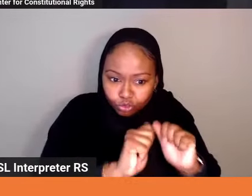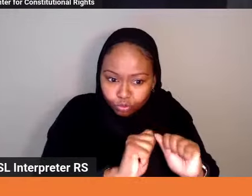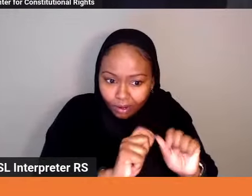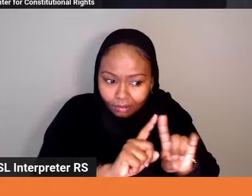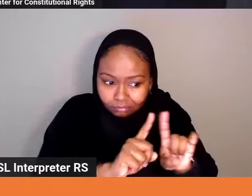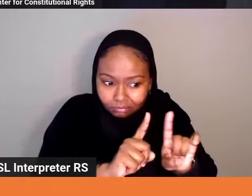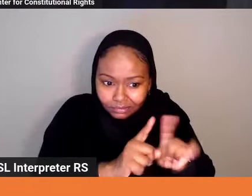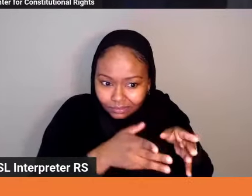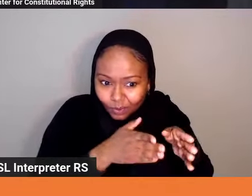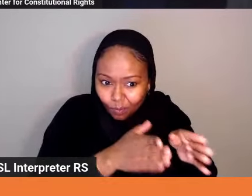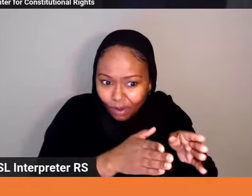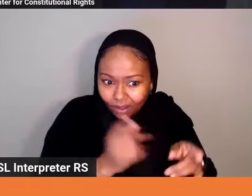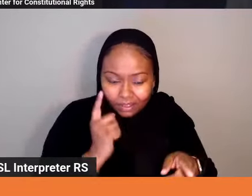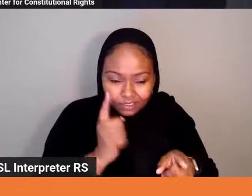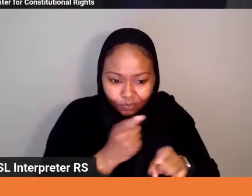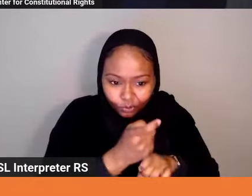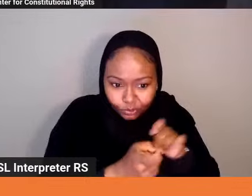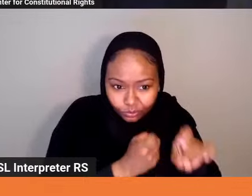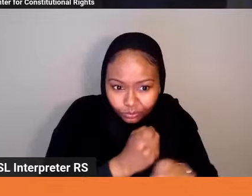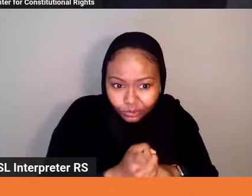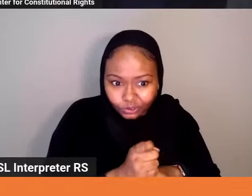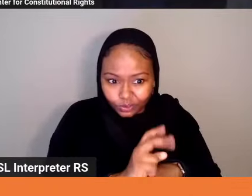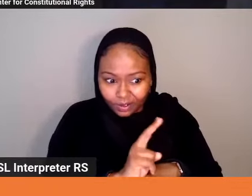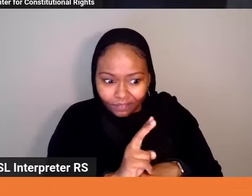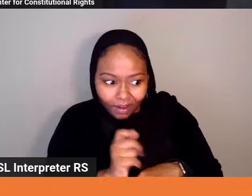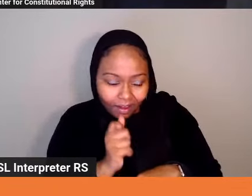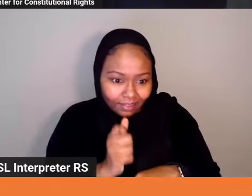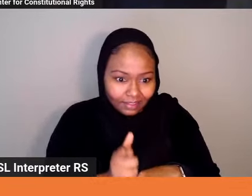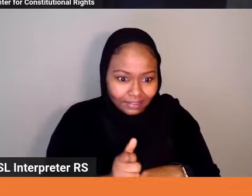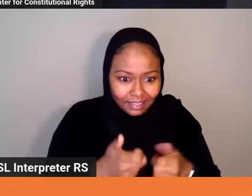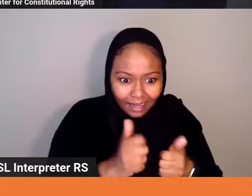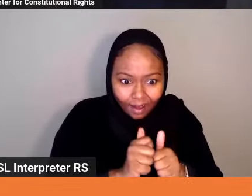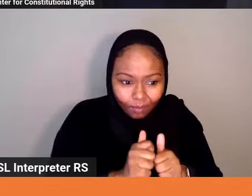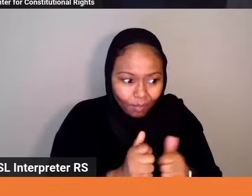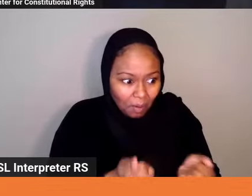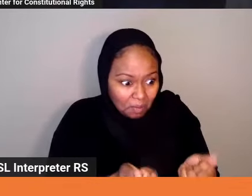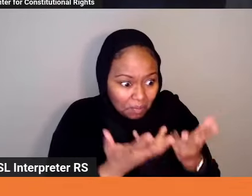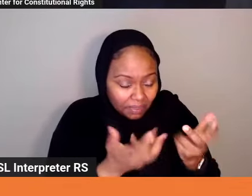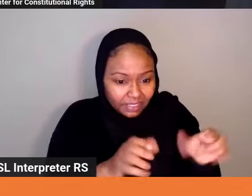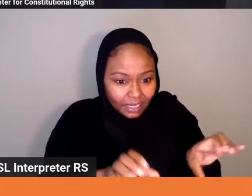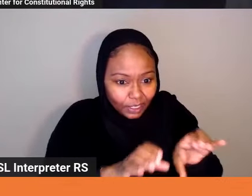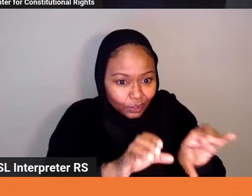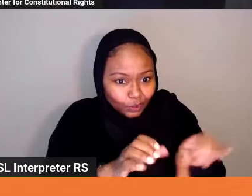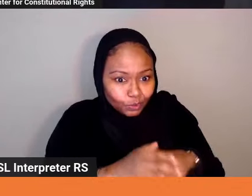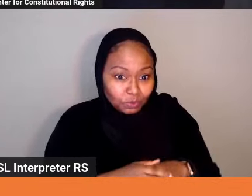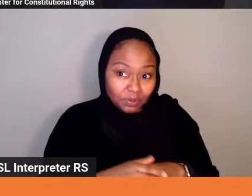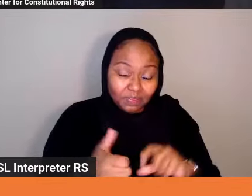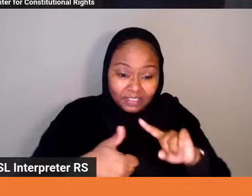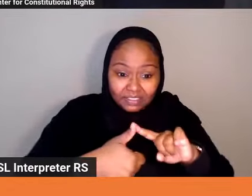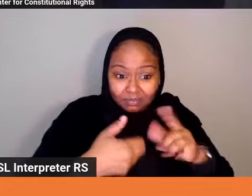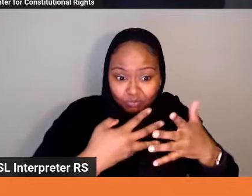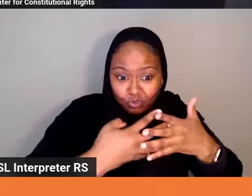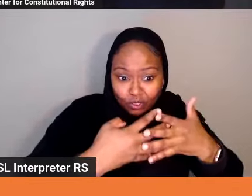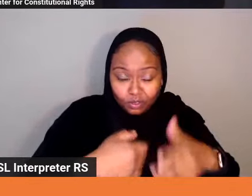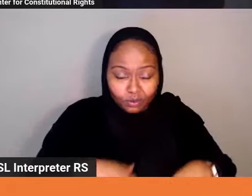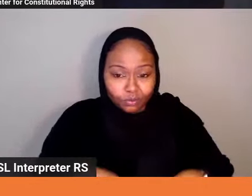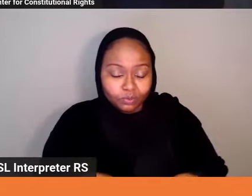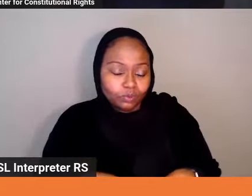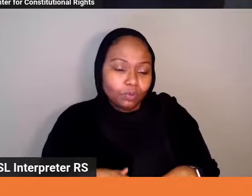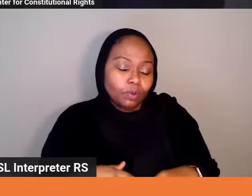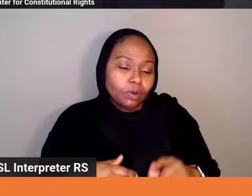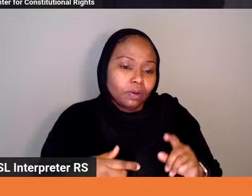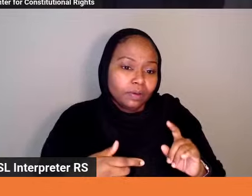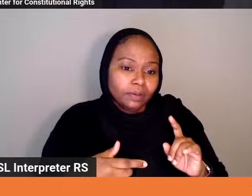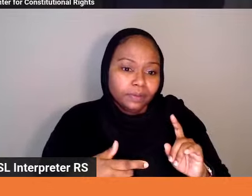of legality or illegality, how far it can push, whether it's administrative detention, what we've seen in the